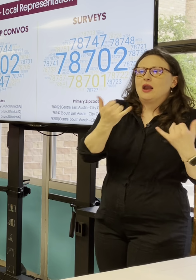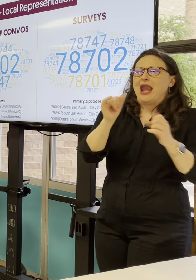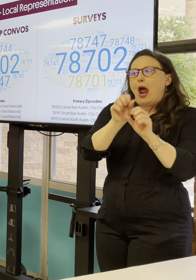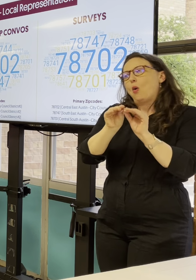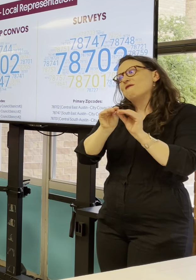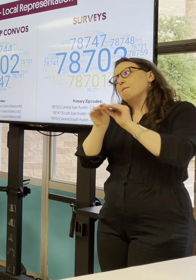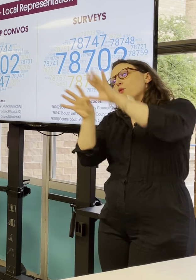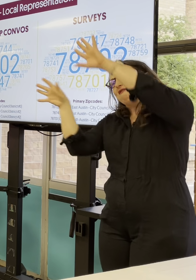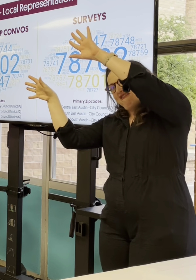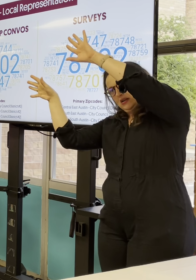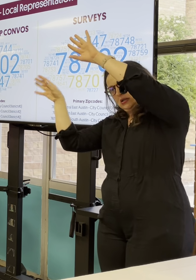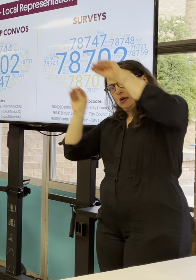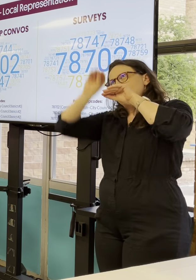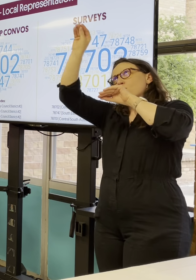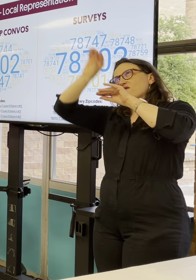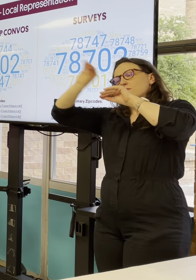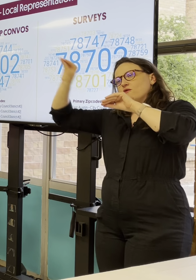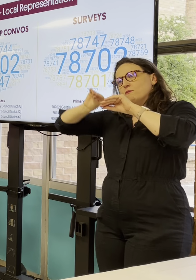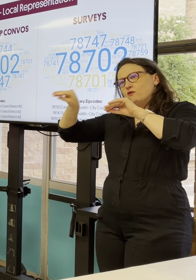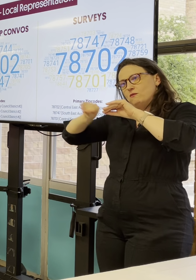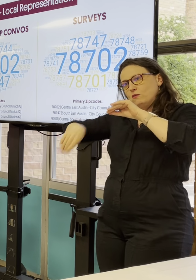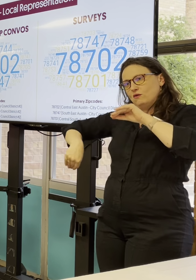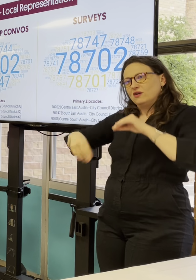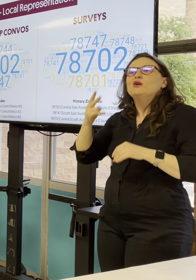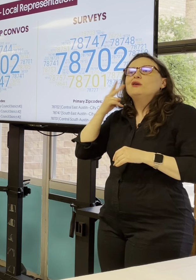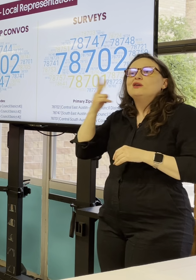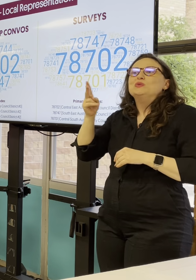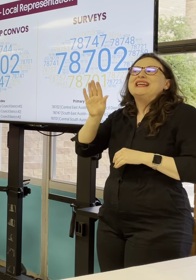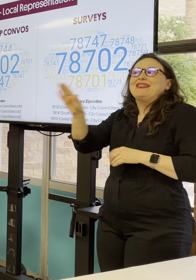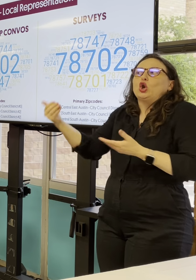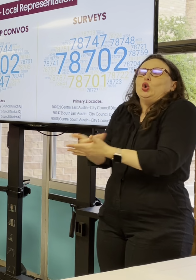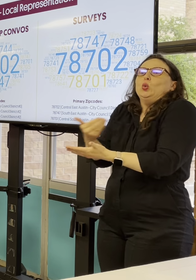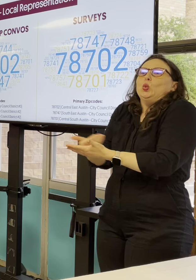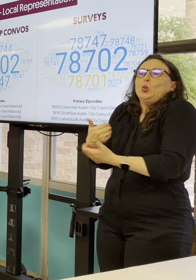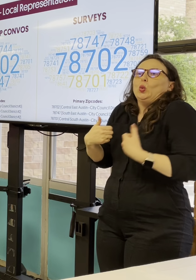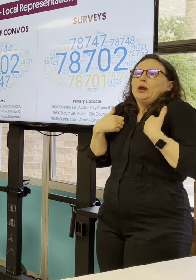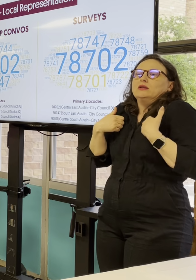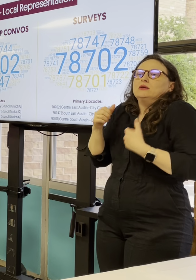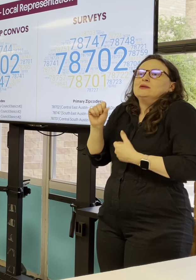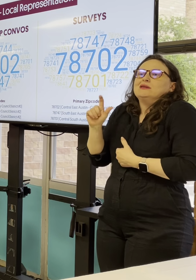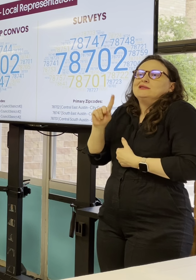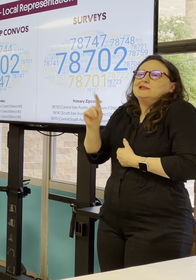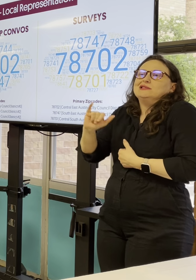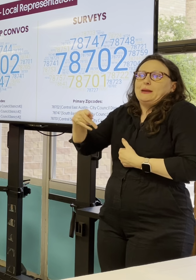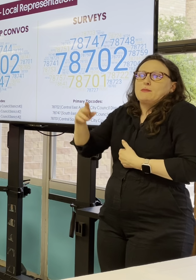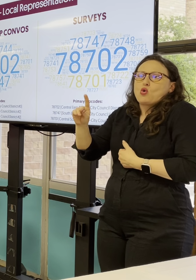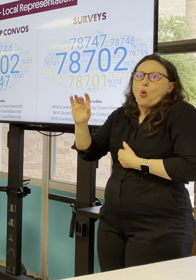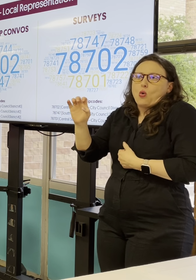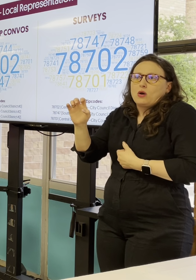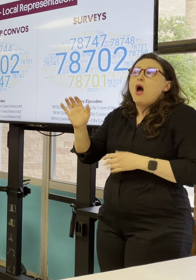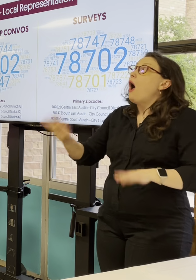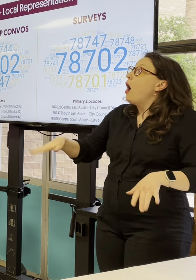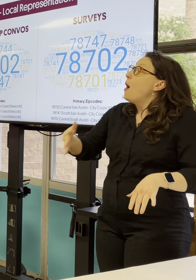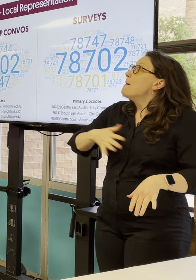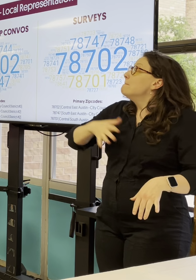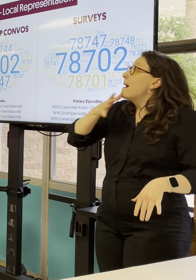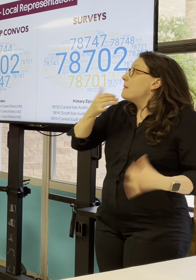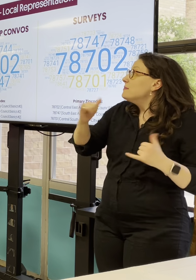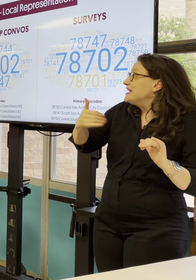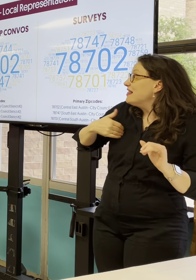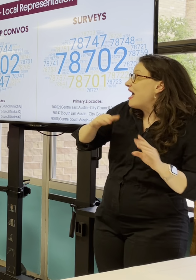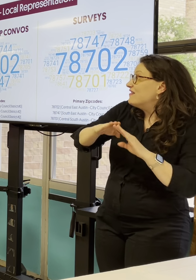you will see here the 78744, 78745. We saw a lot of families that told us, oh, my mom still has a house